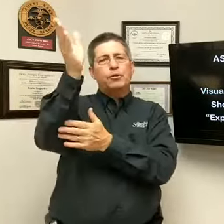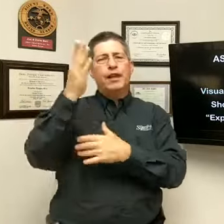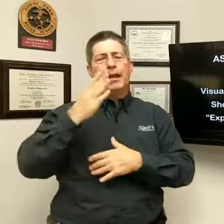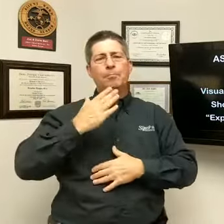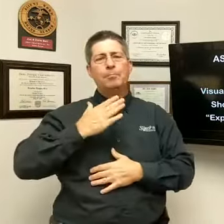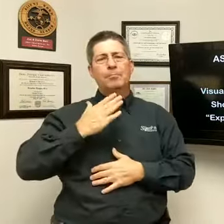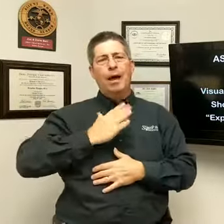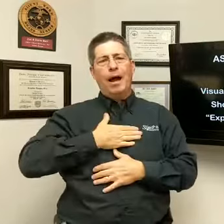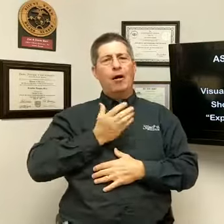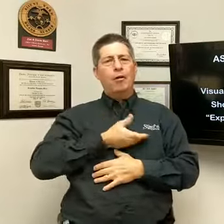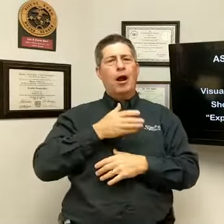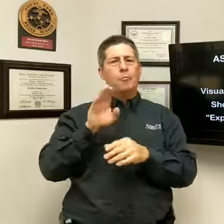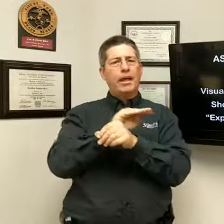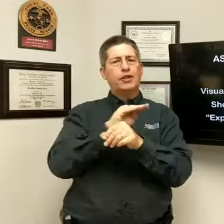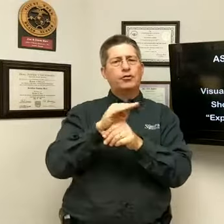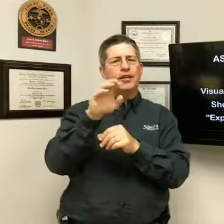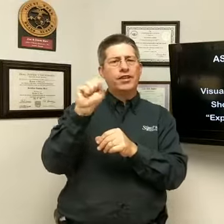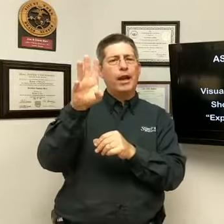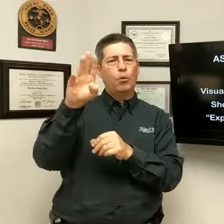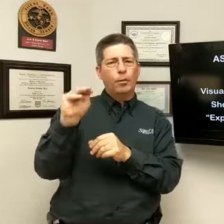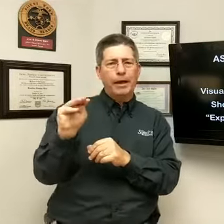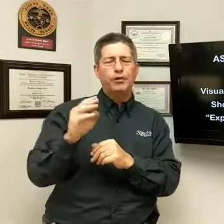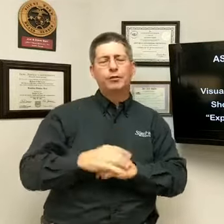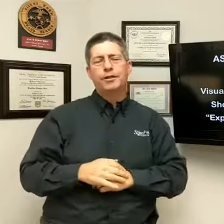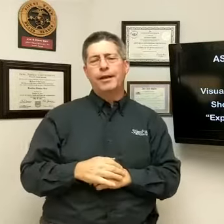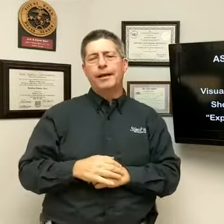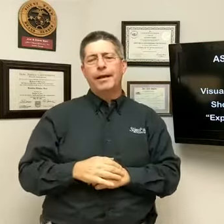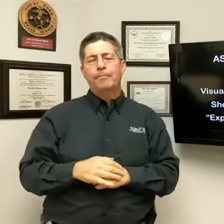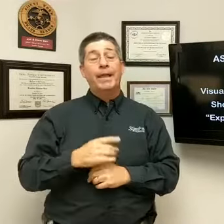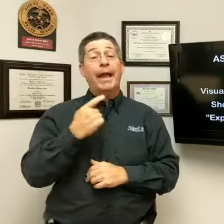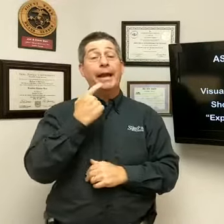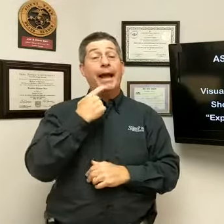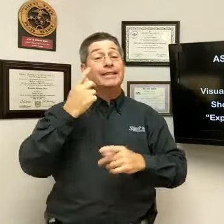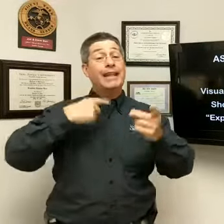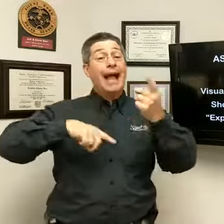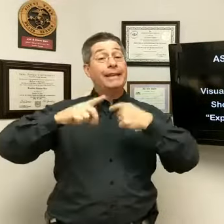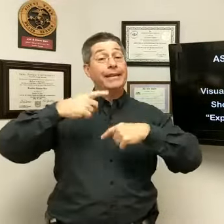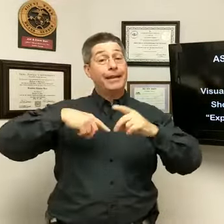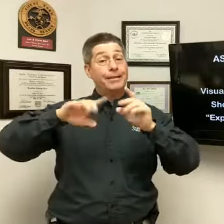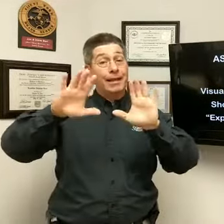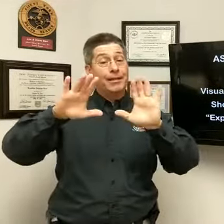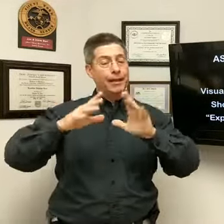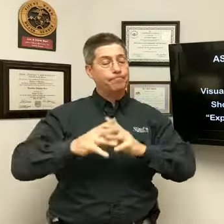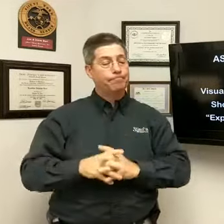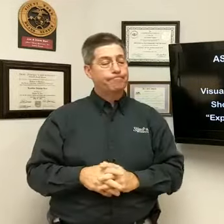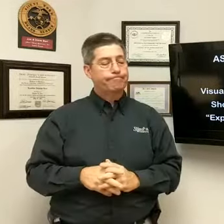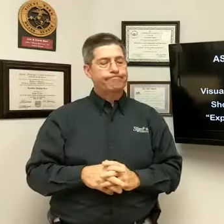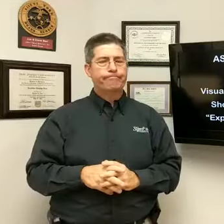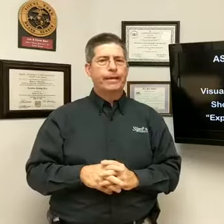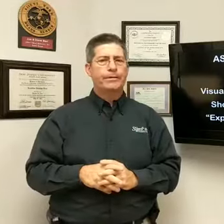presenting our ministry, Solid Word Ministries, and I signed this. I said,